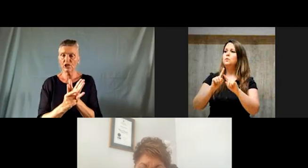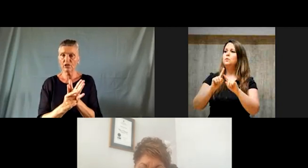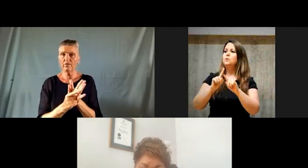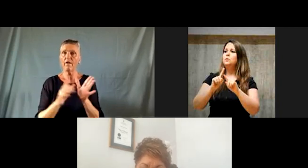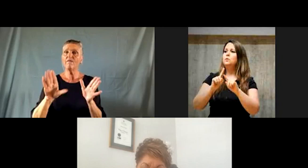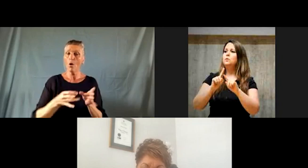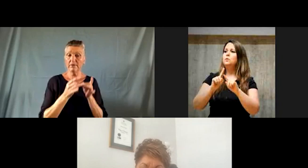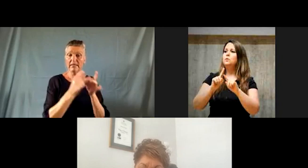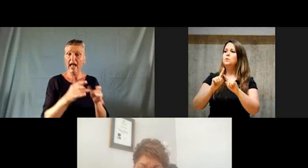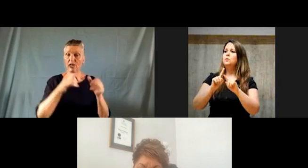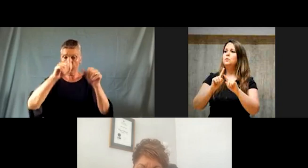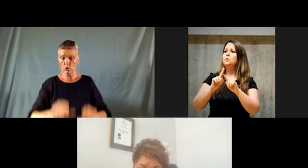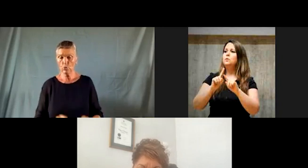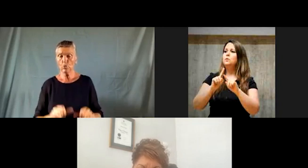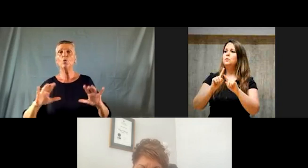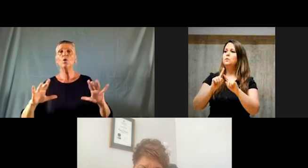Yeah?